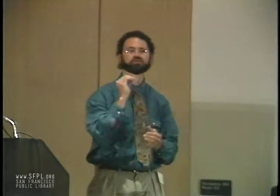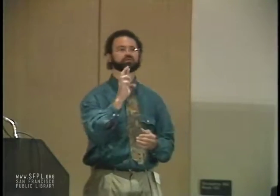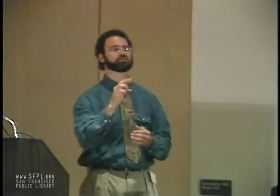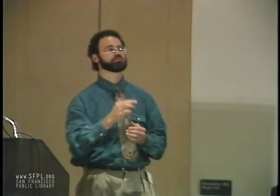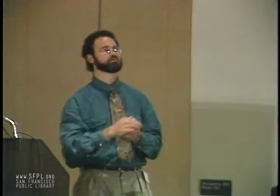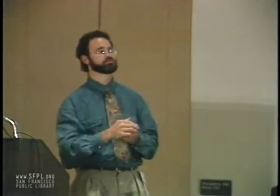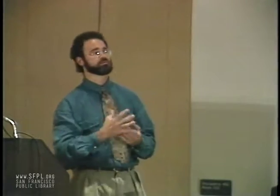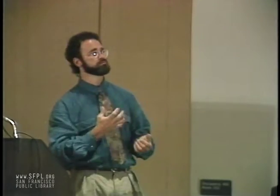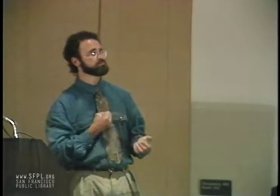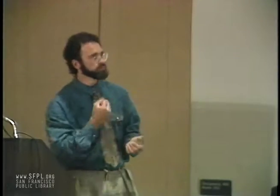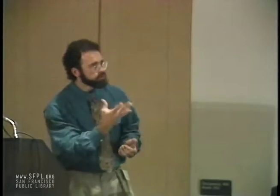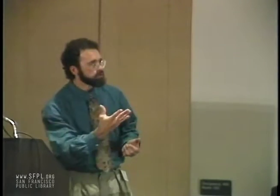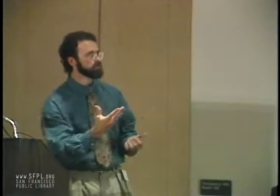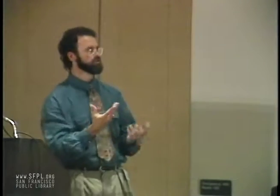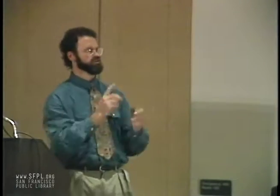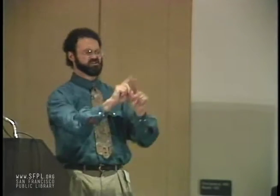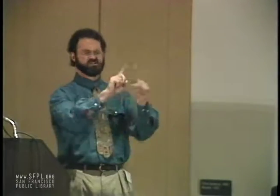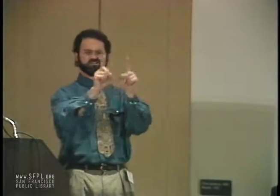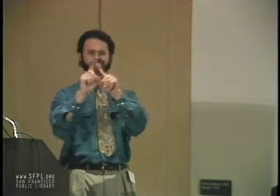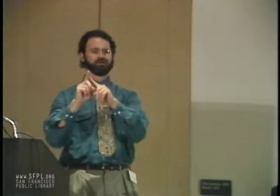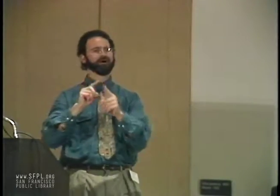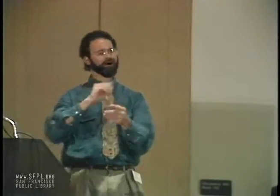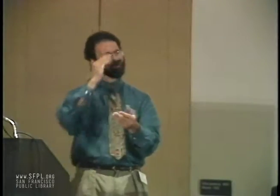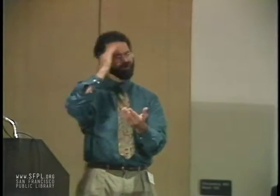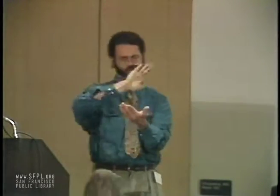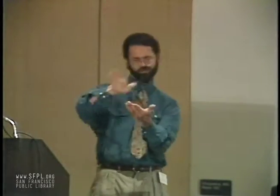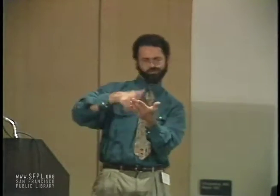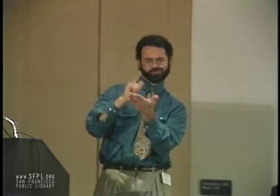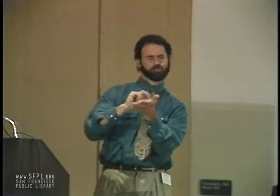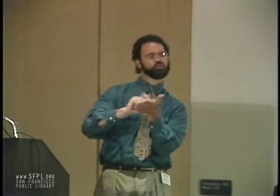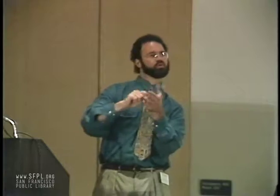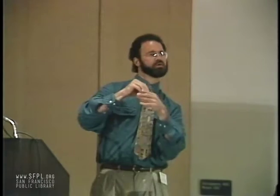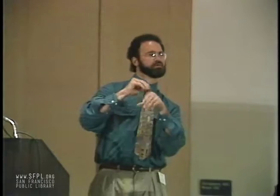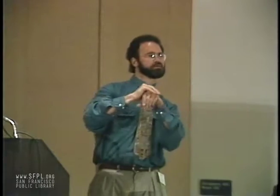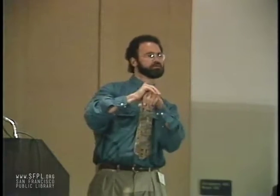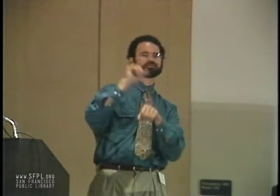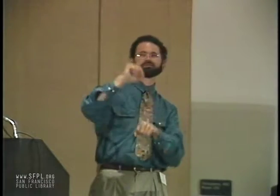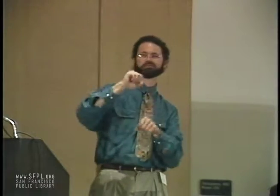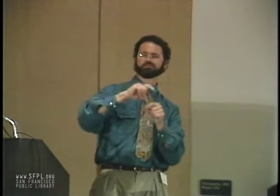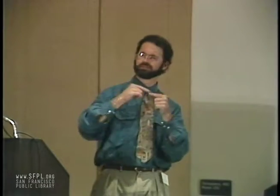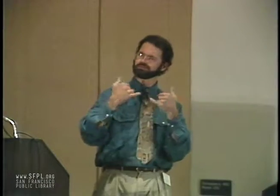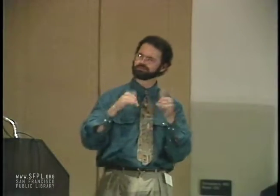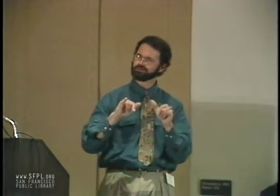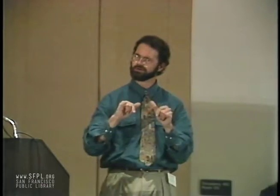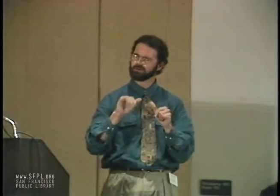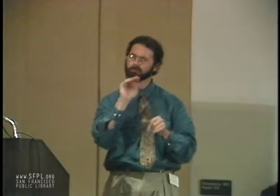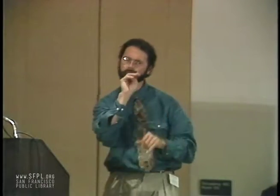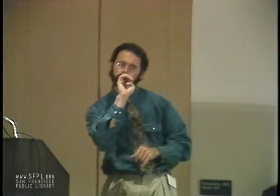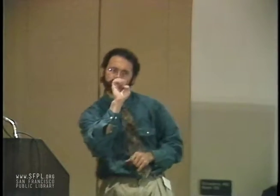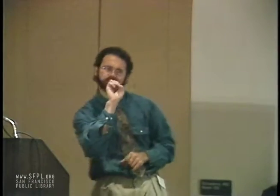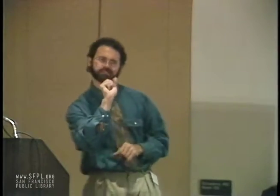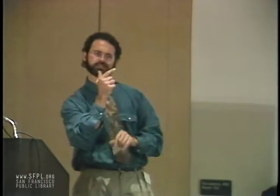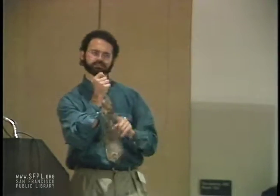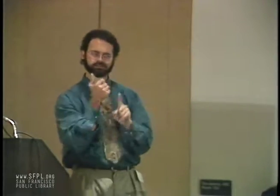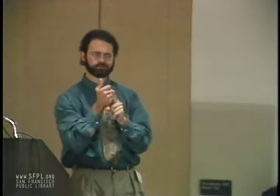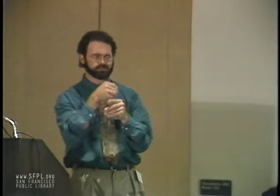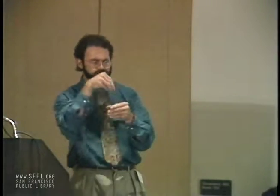deaf people have written, books that have been written by deaf people expressing that experience. They're written in English, it's true, but there's still